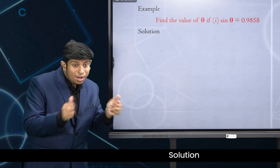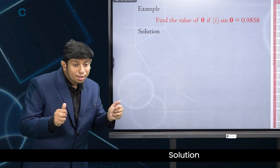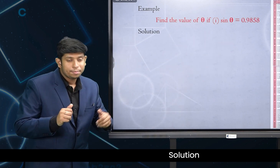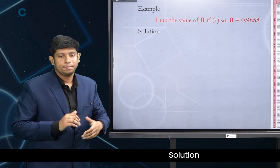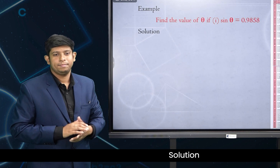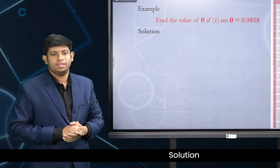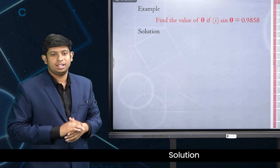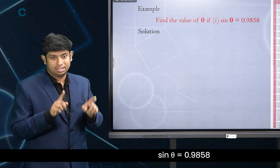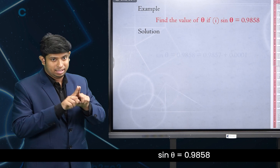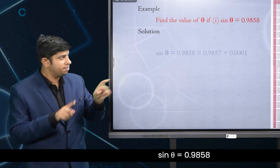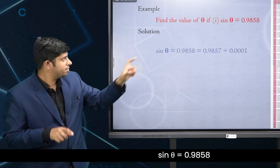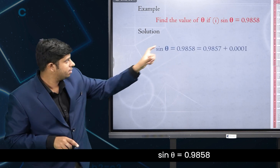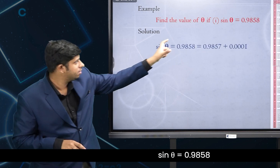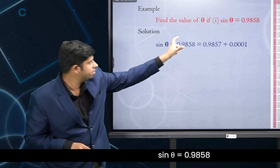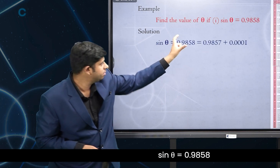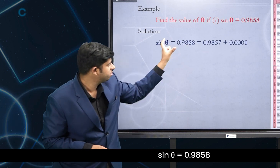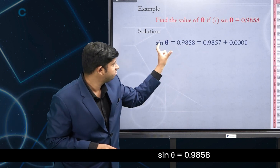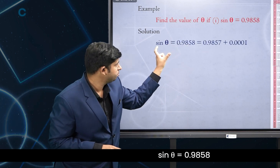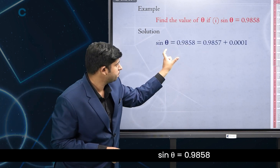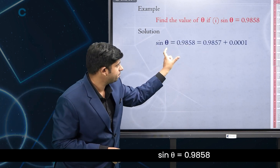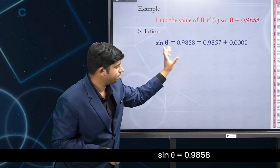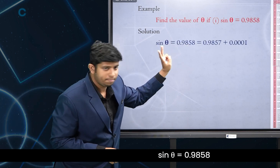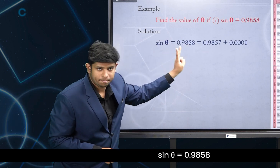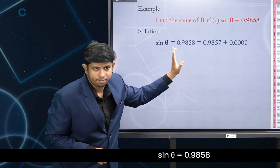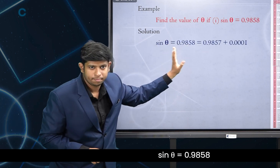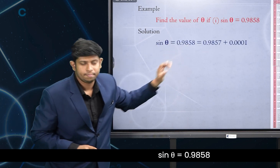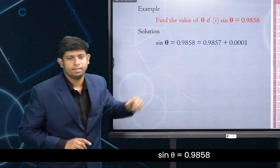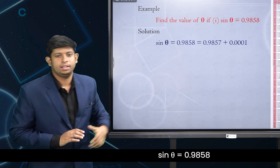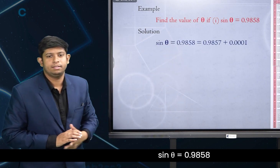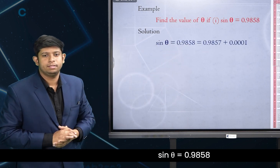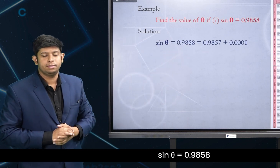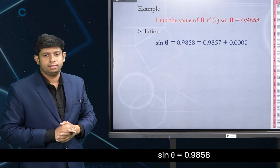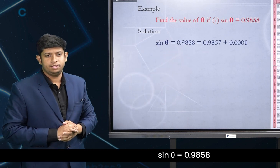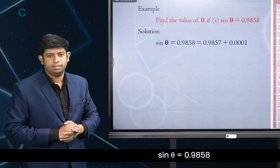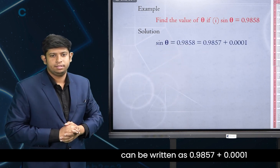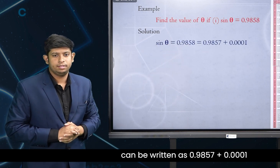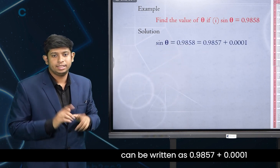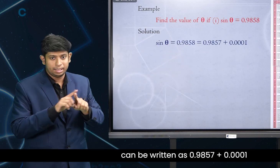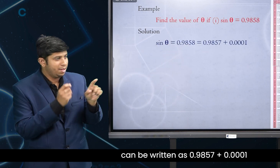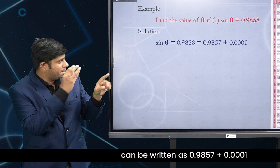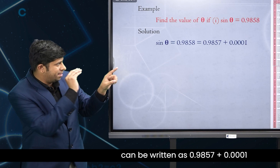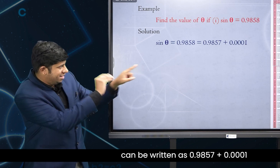Solution: sin theta is equal to 0.9858 can be written